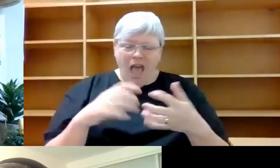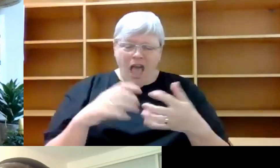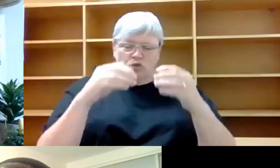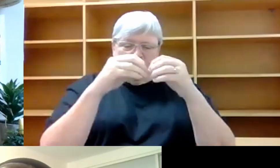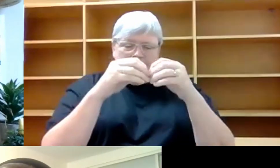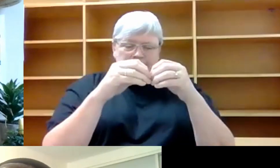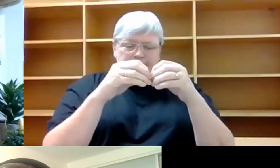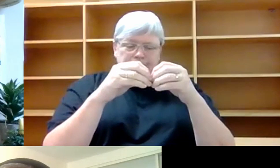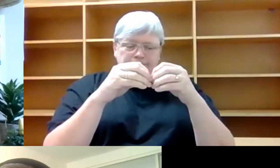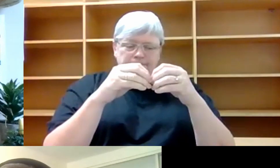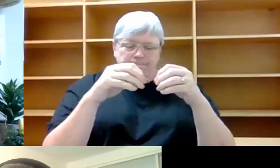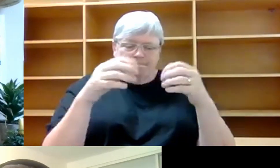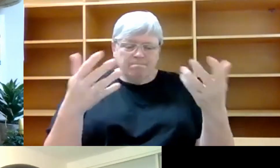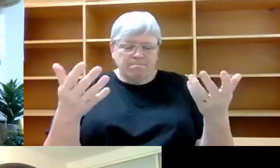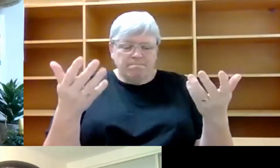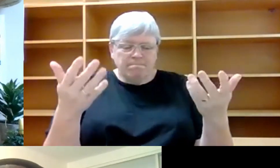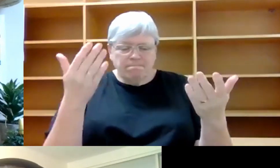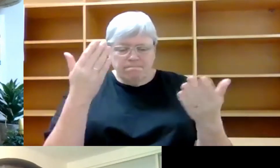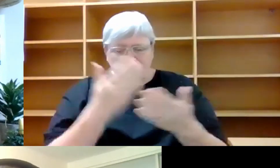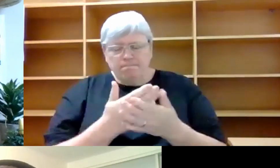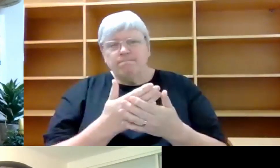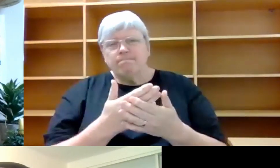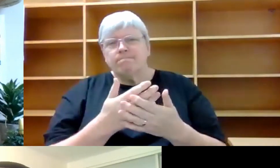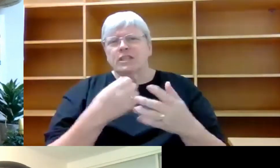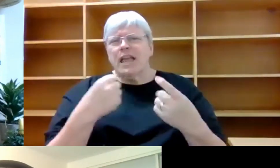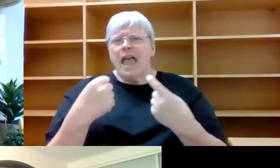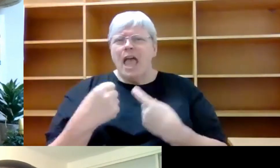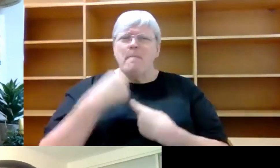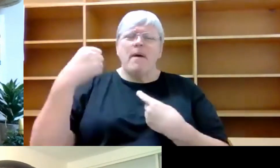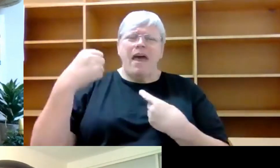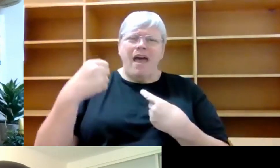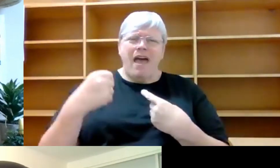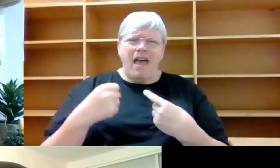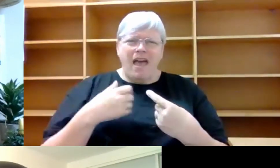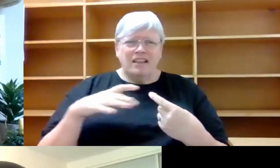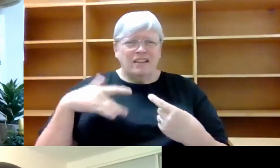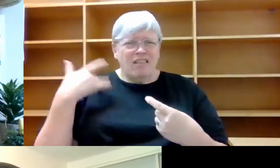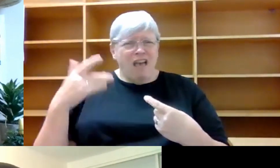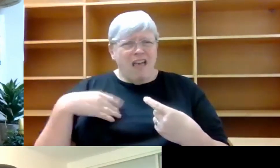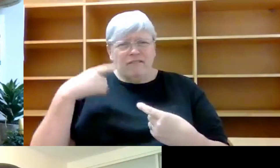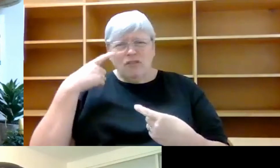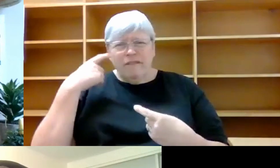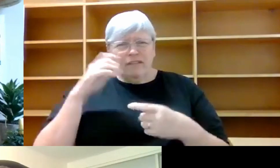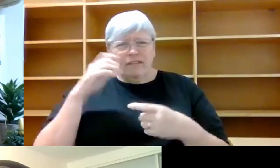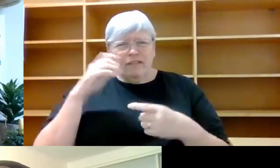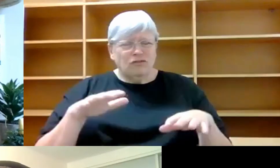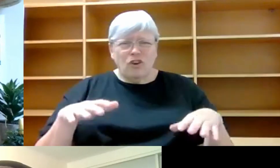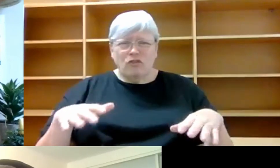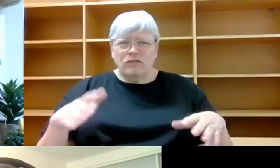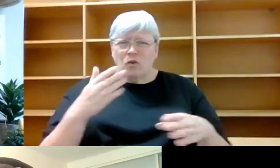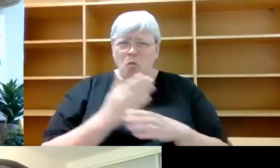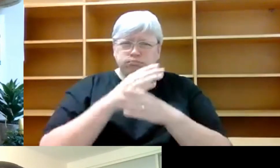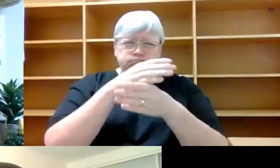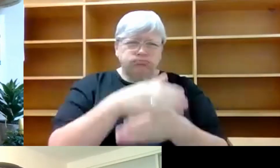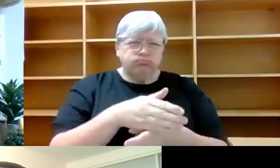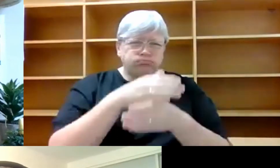It just kind of had a huge impact to me, the lives of these young children and teenagers on the plantation. And